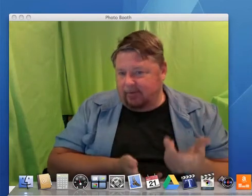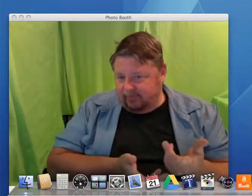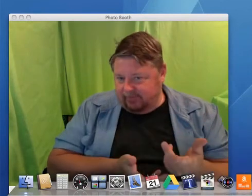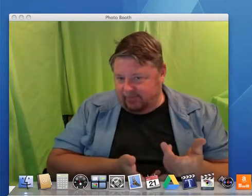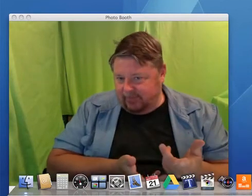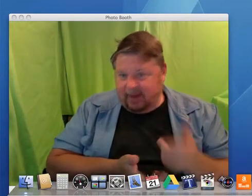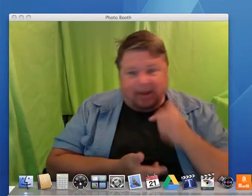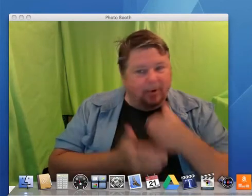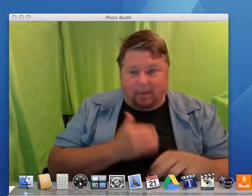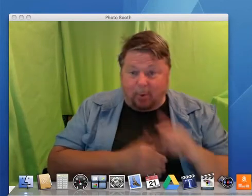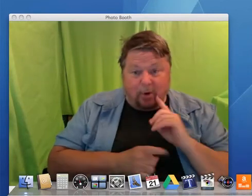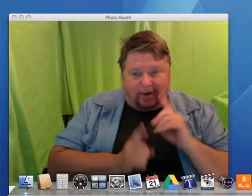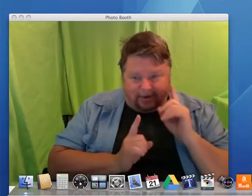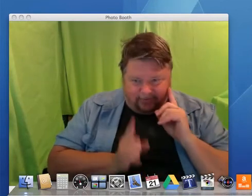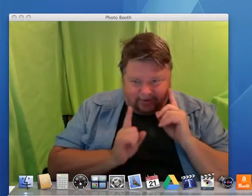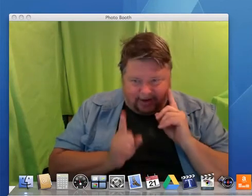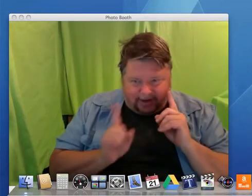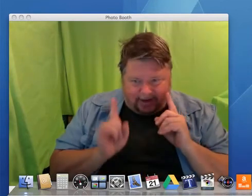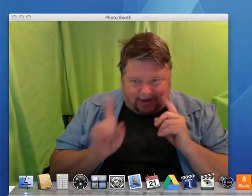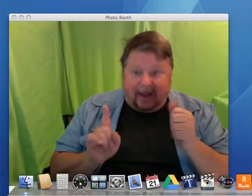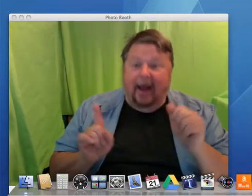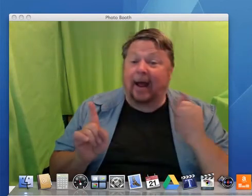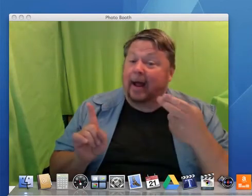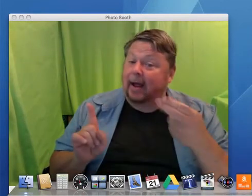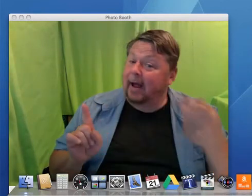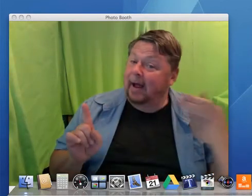life. They were not born deaf.